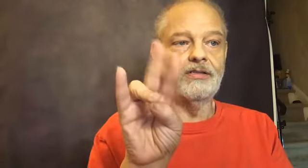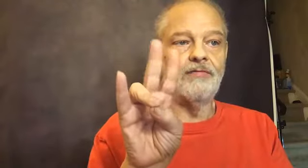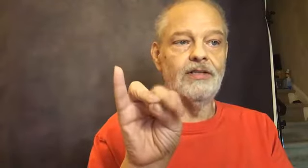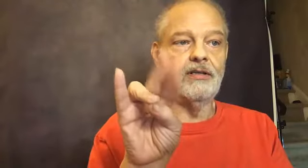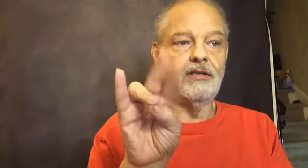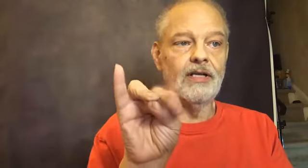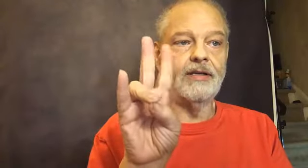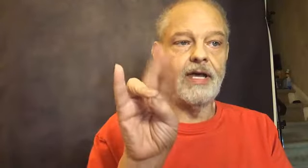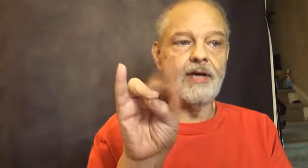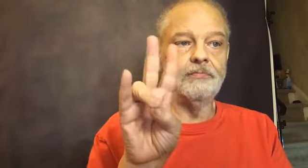70 like that.